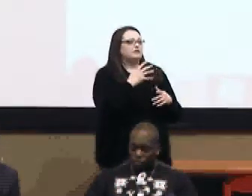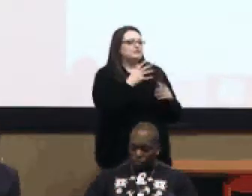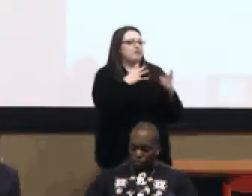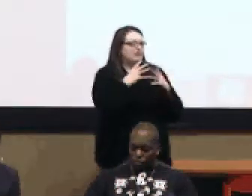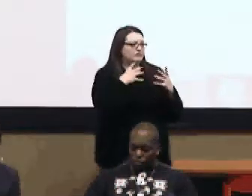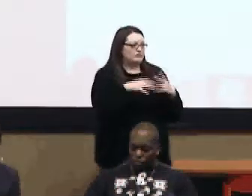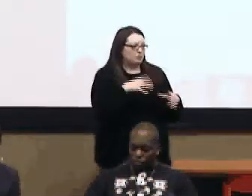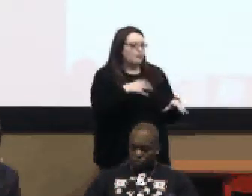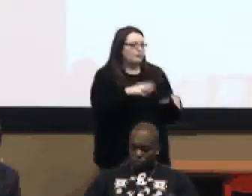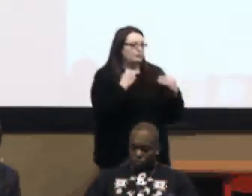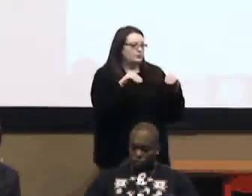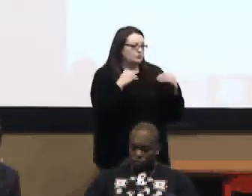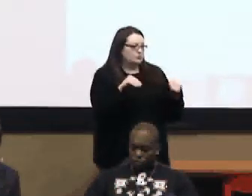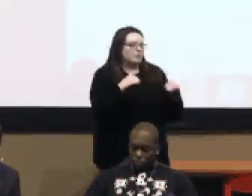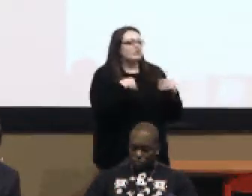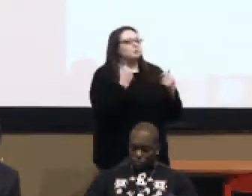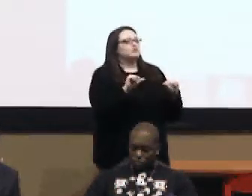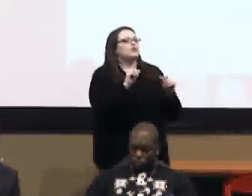to like